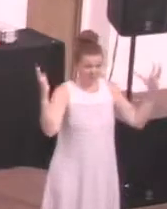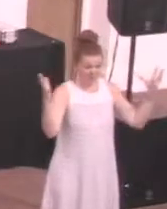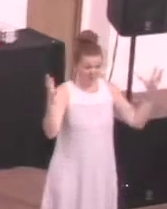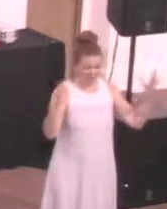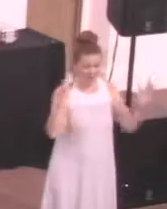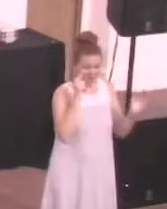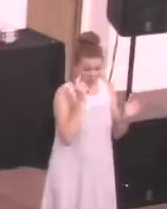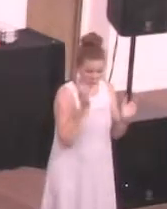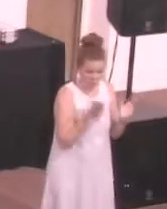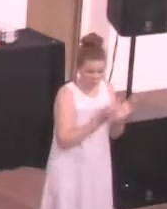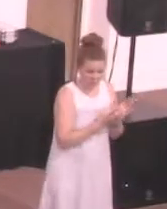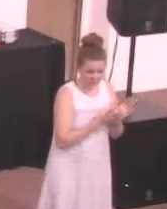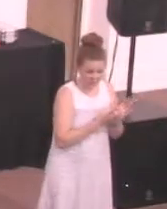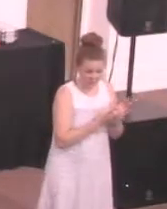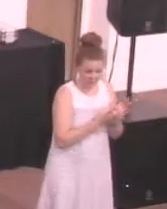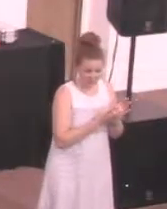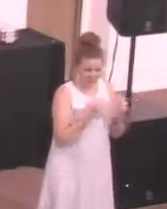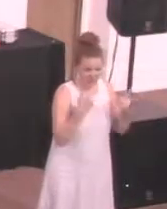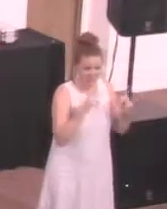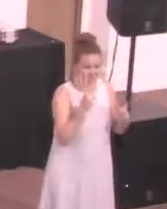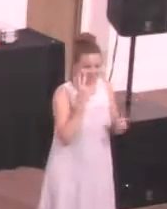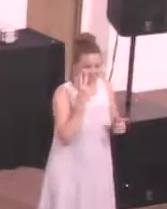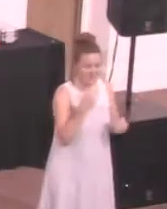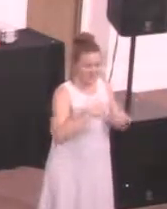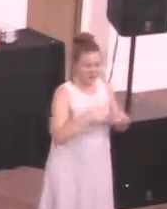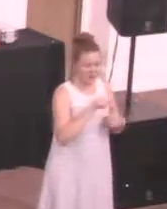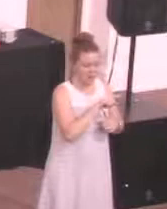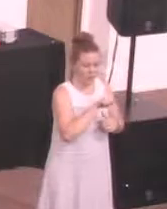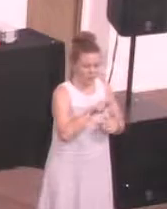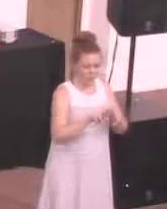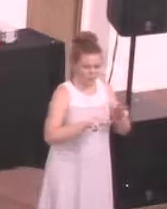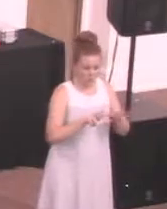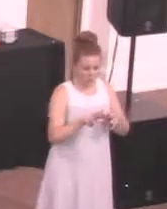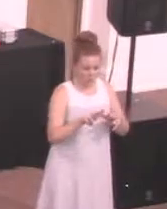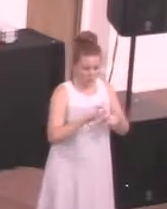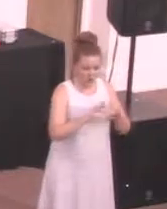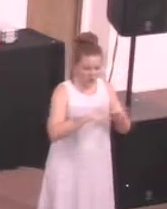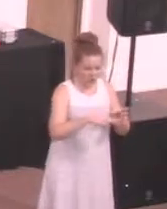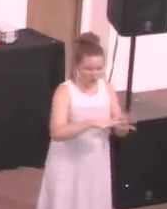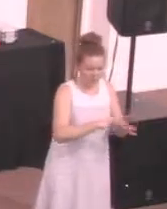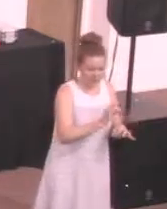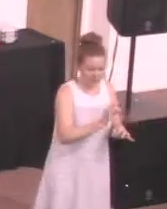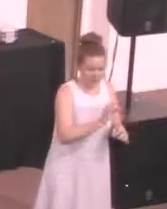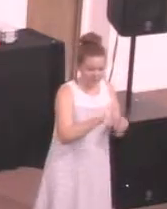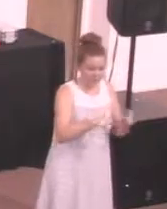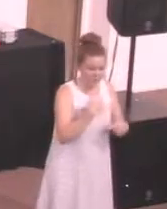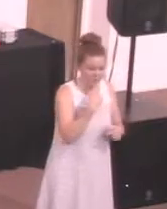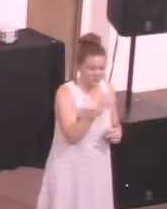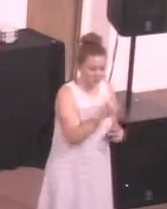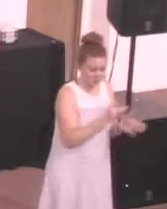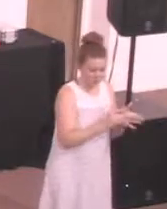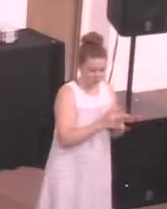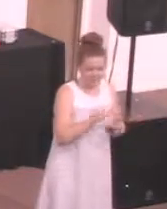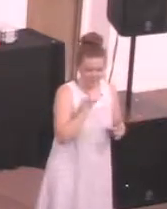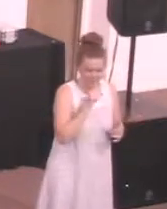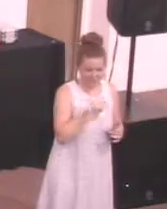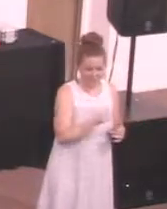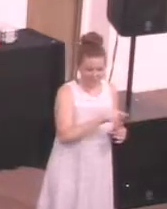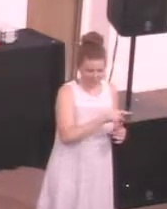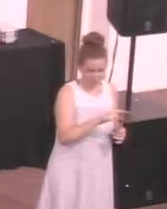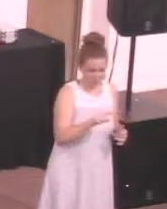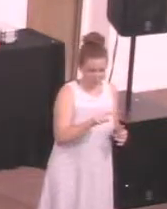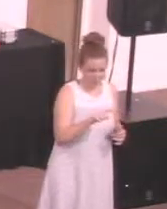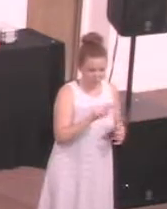of witnesses, let them see how you walk. Go find them. Go tell them Jesus loves them. Walk with